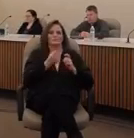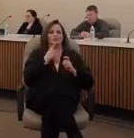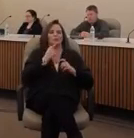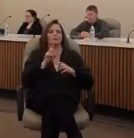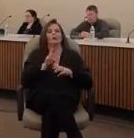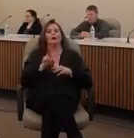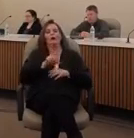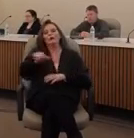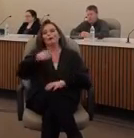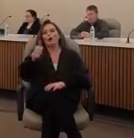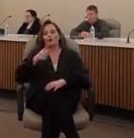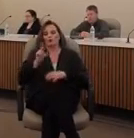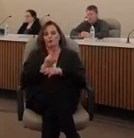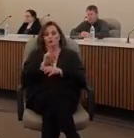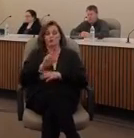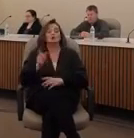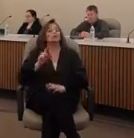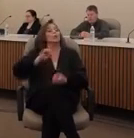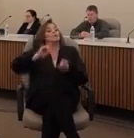allow us to